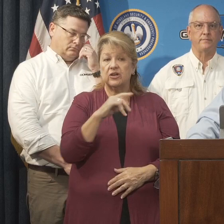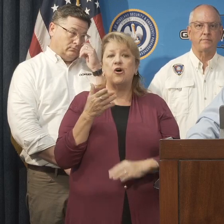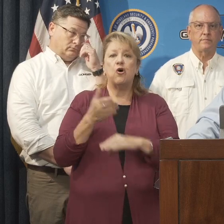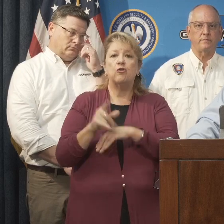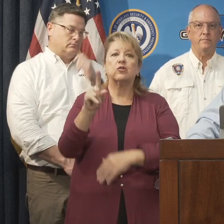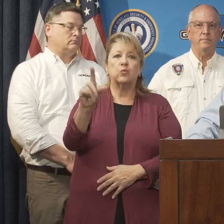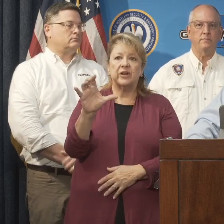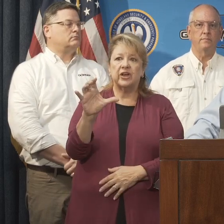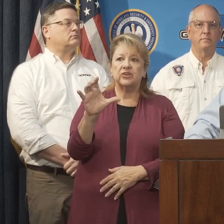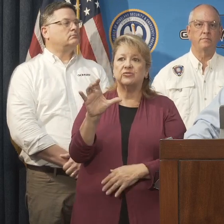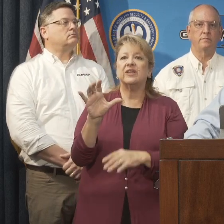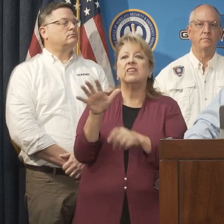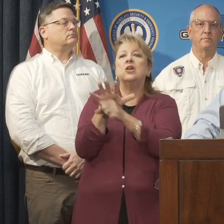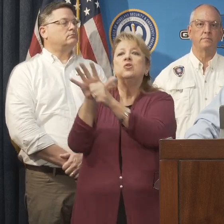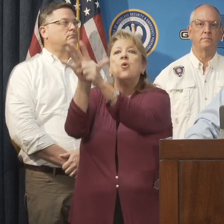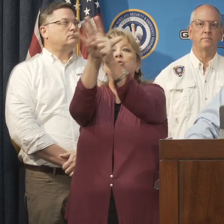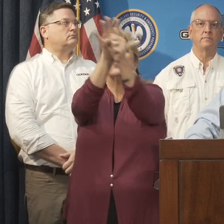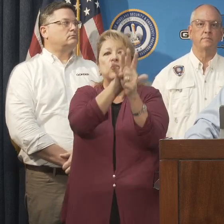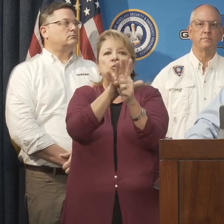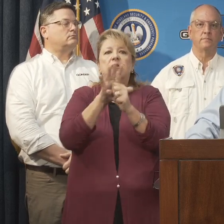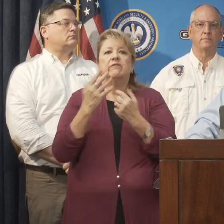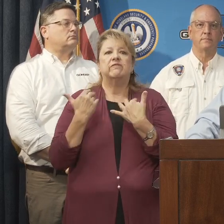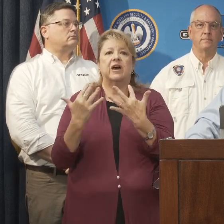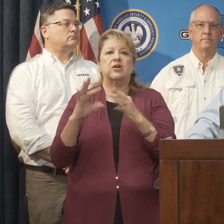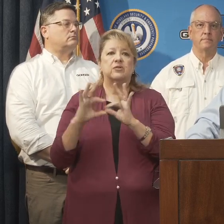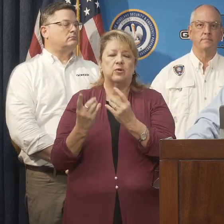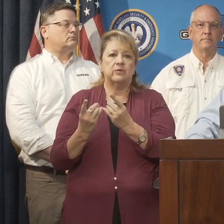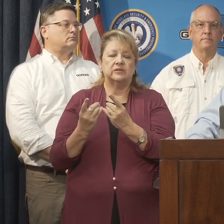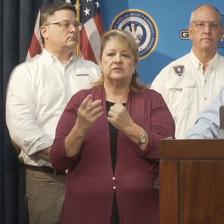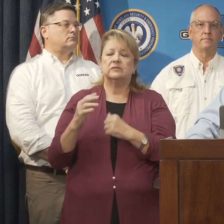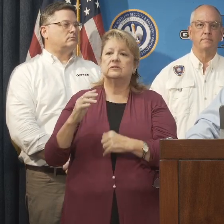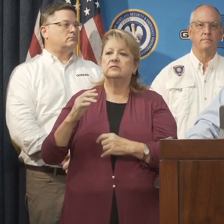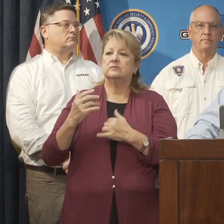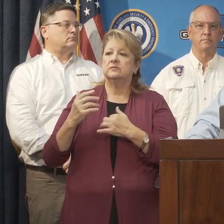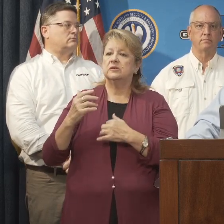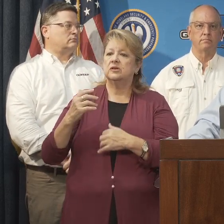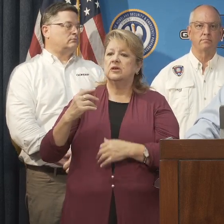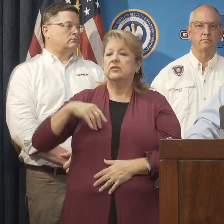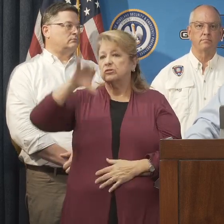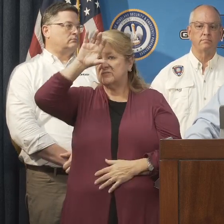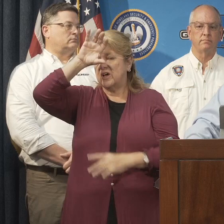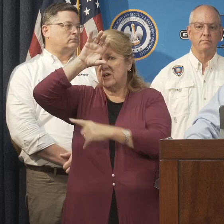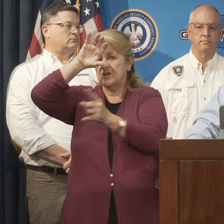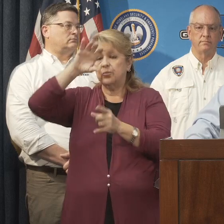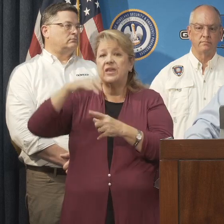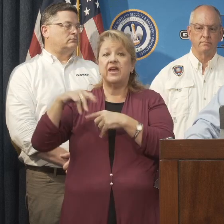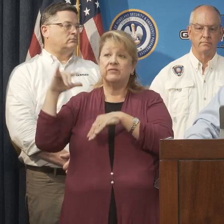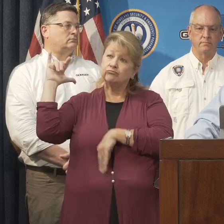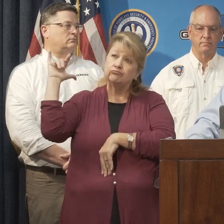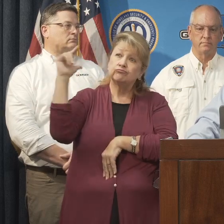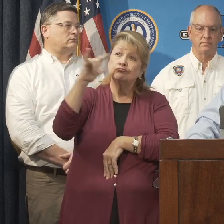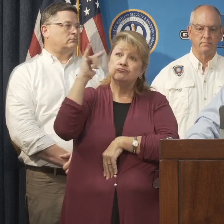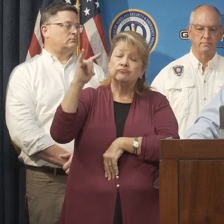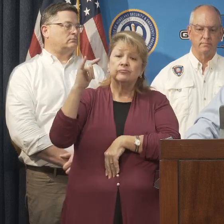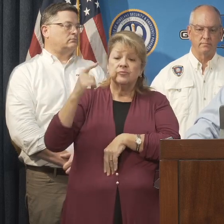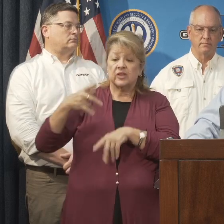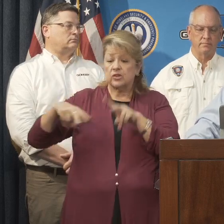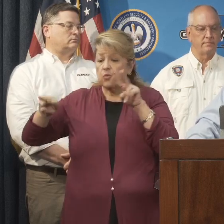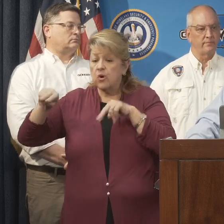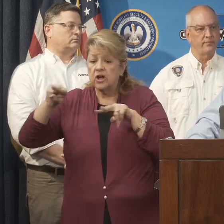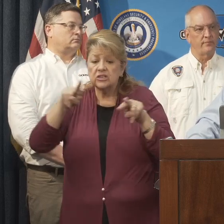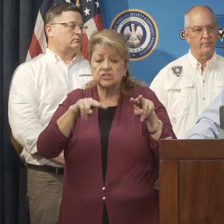all the local fire departments. We have our aircraft, we have the surveillance aircraft, and they fly every day, and they are